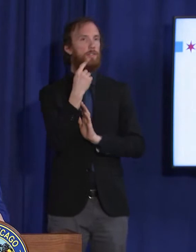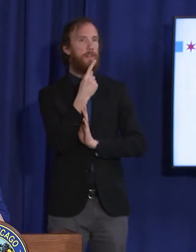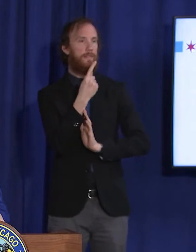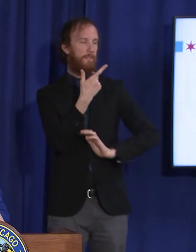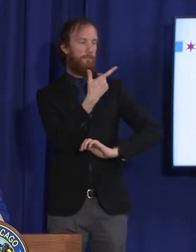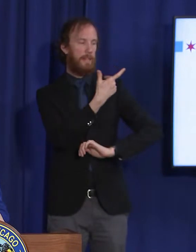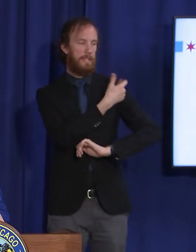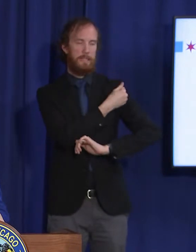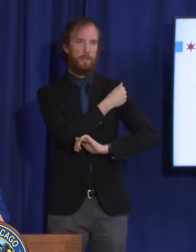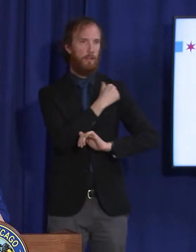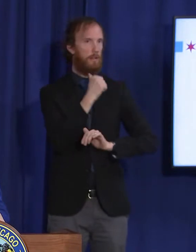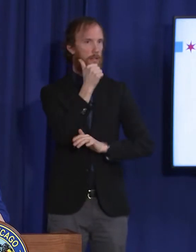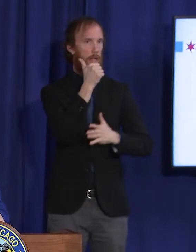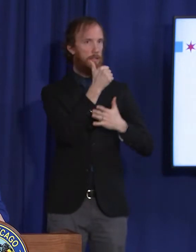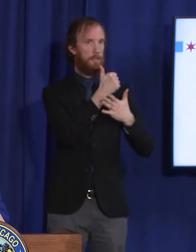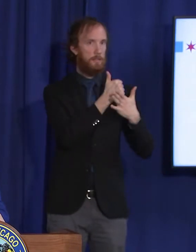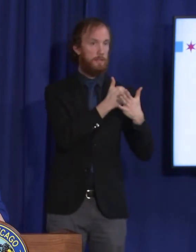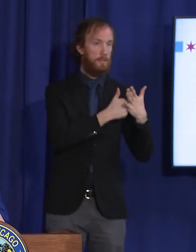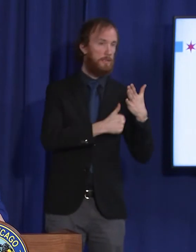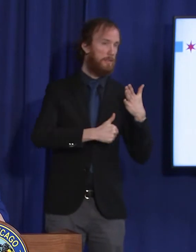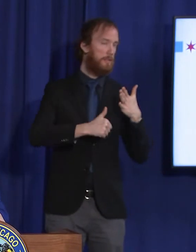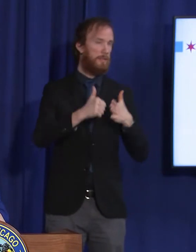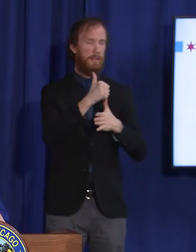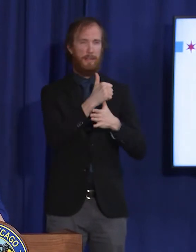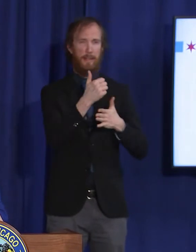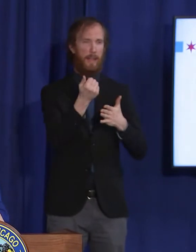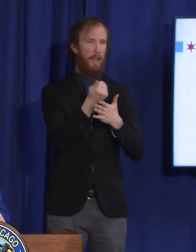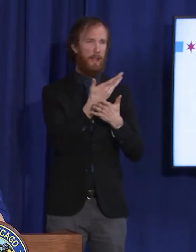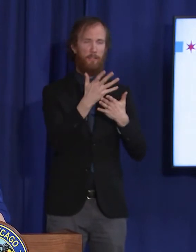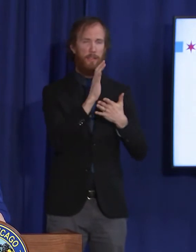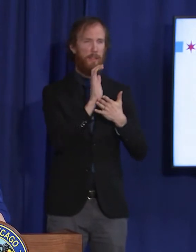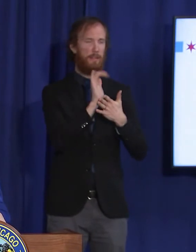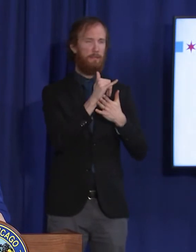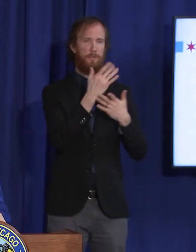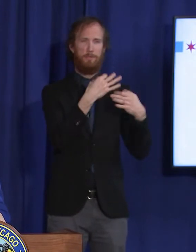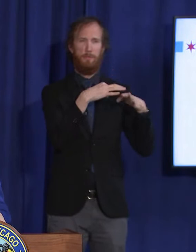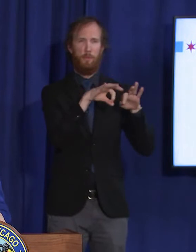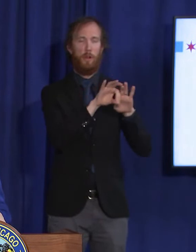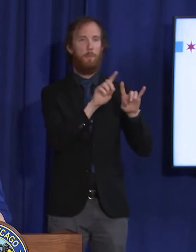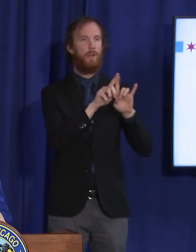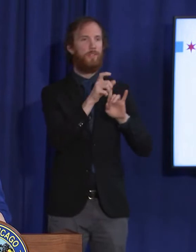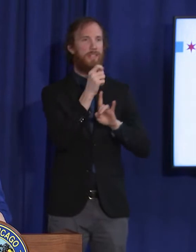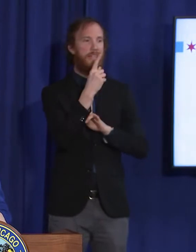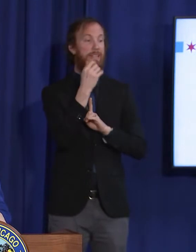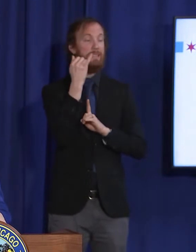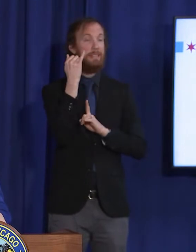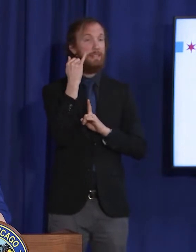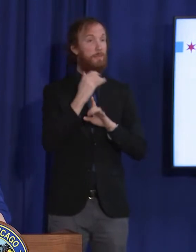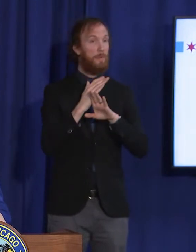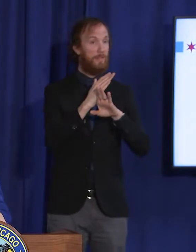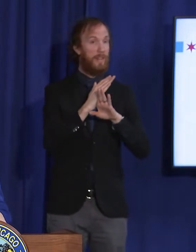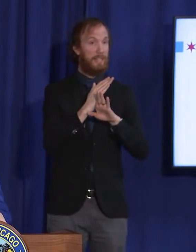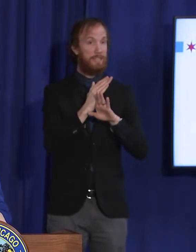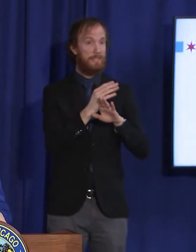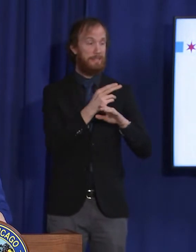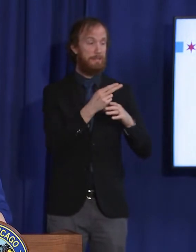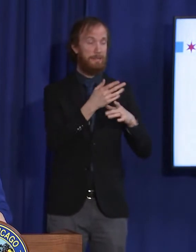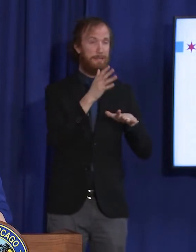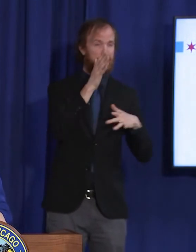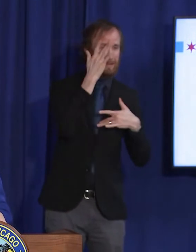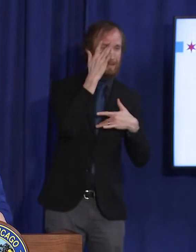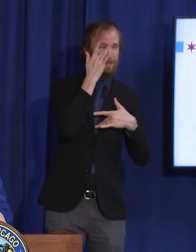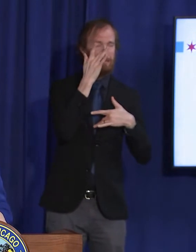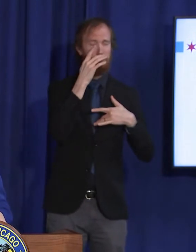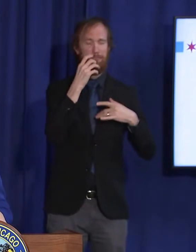over the world, they make the biggest difference, especially to prevent severe outcomes like hospitalization and death.